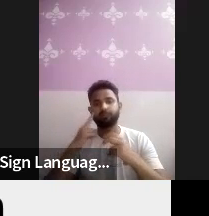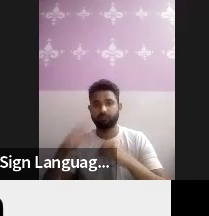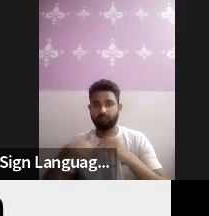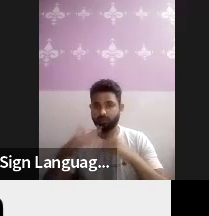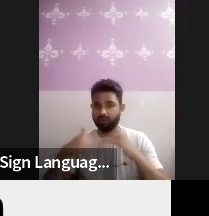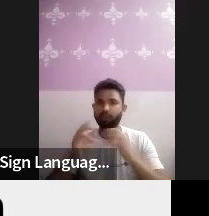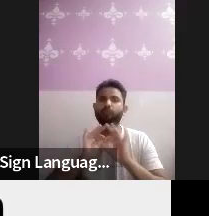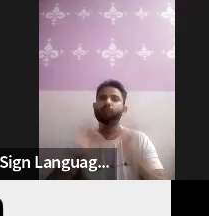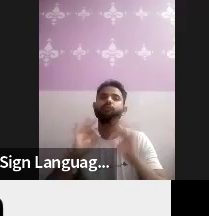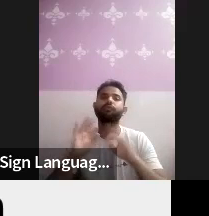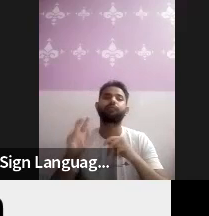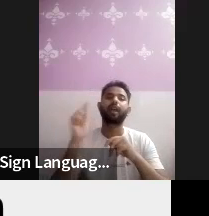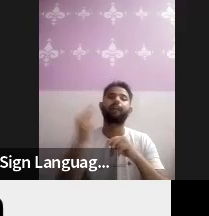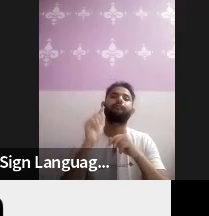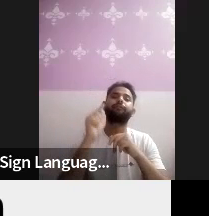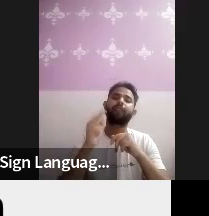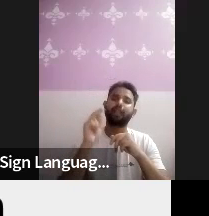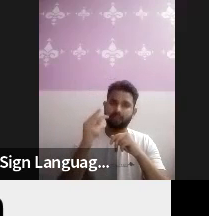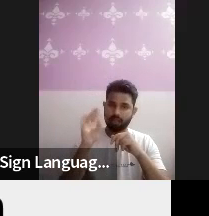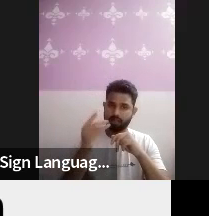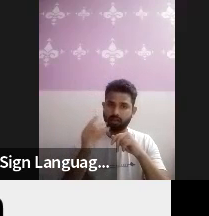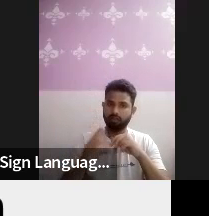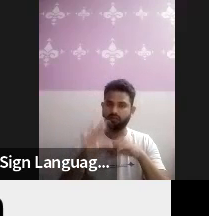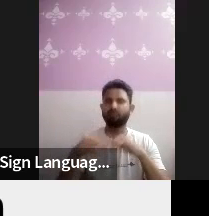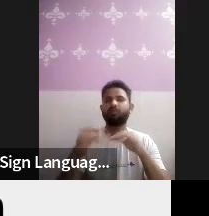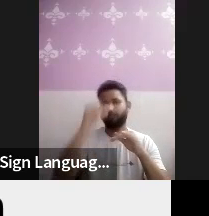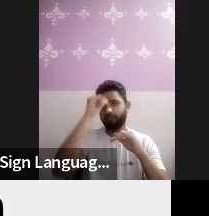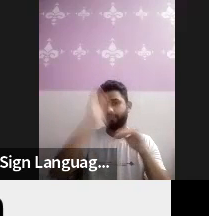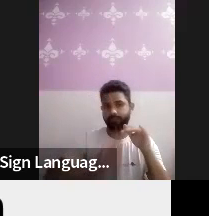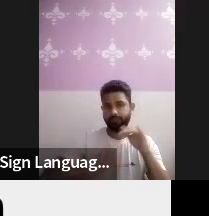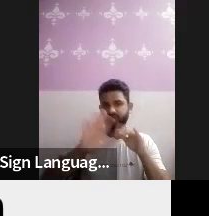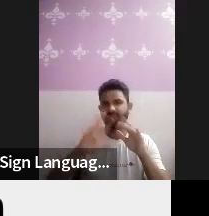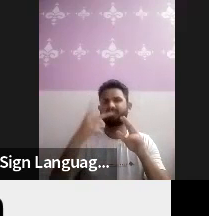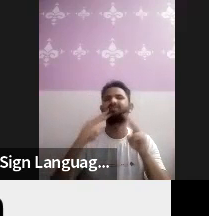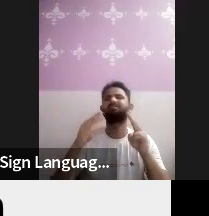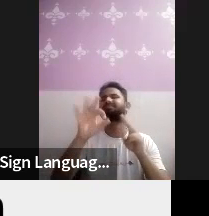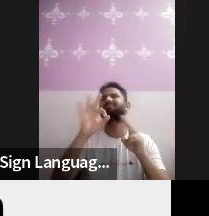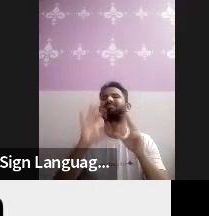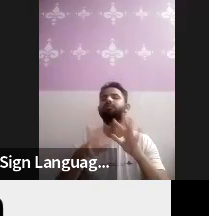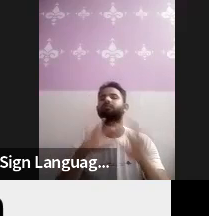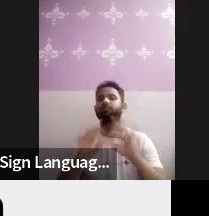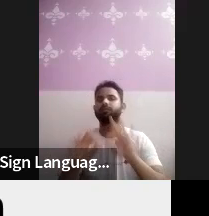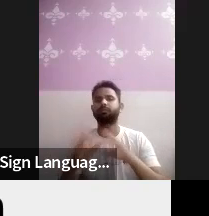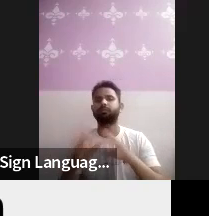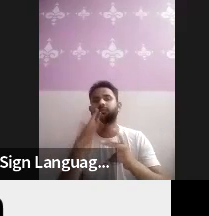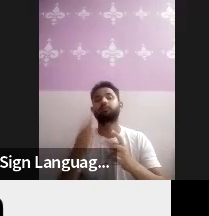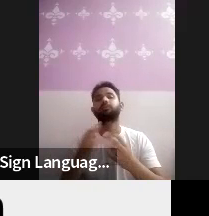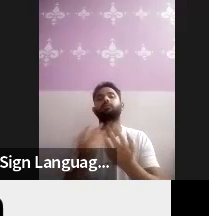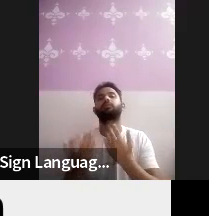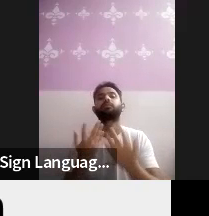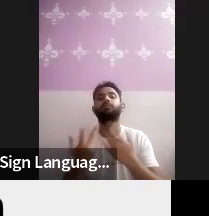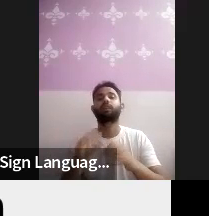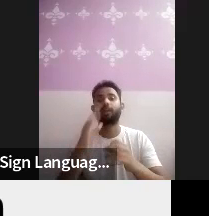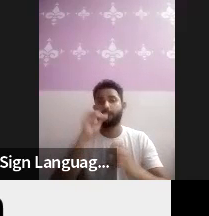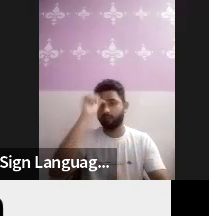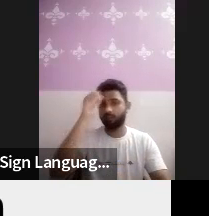it would be give more useful information for the complaint, give specifics about what needs to be rectified. Because